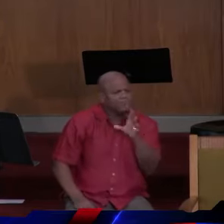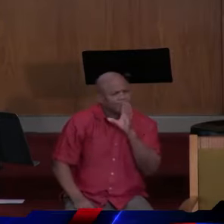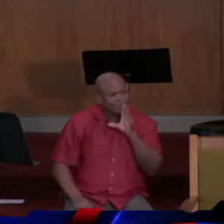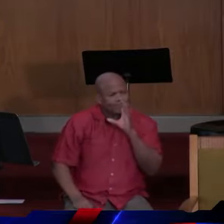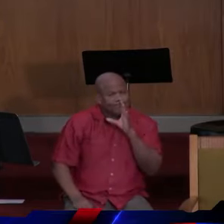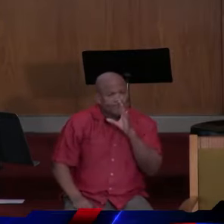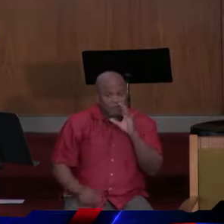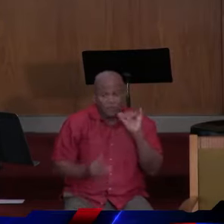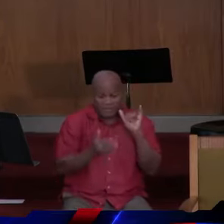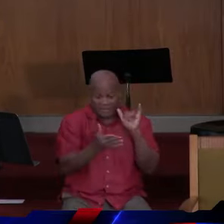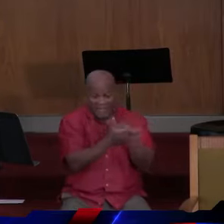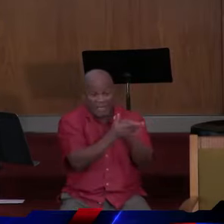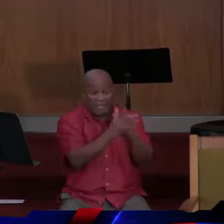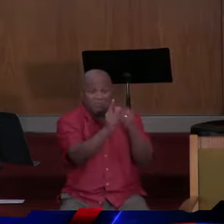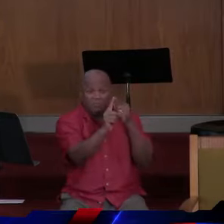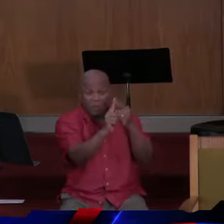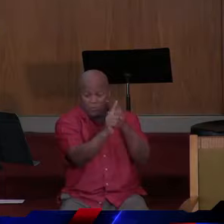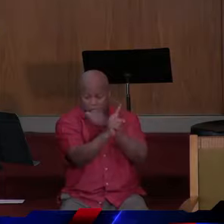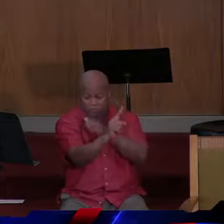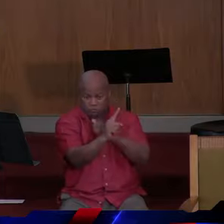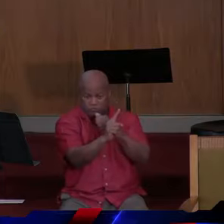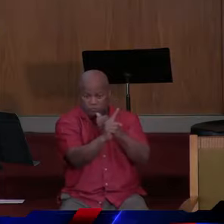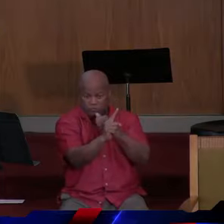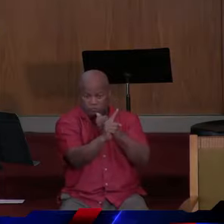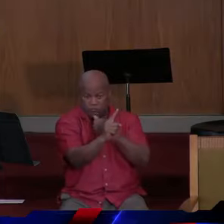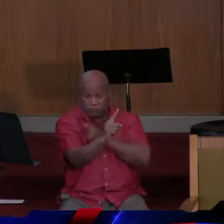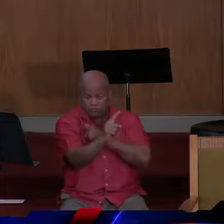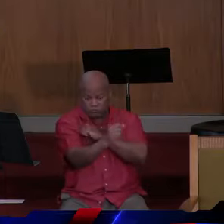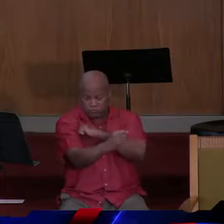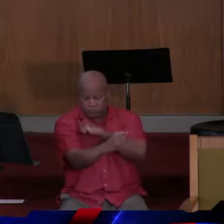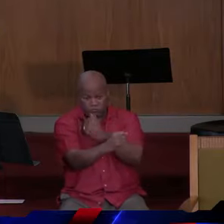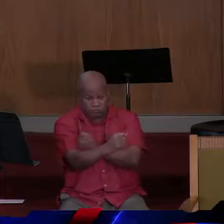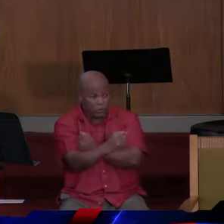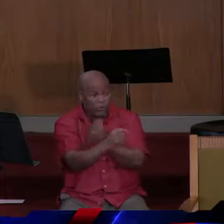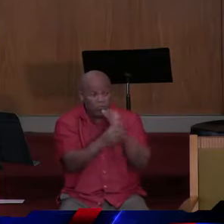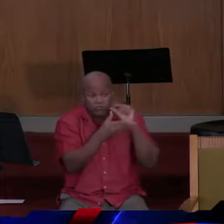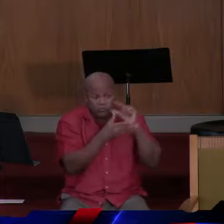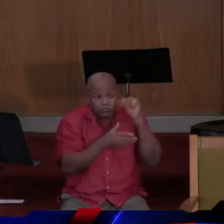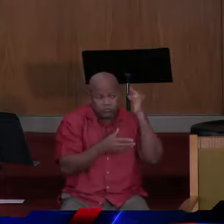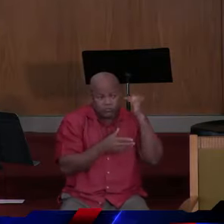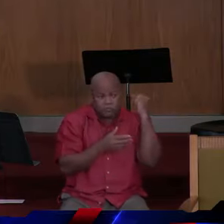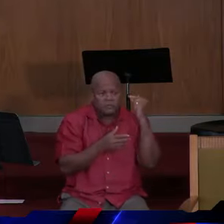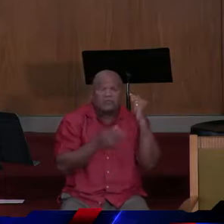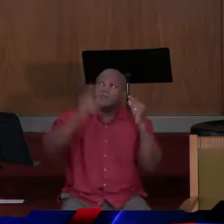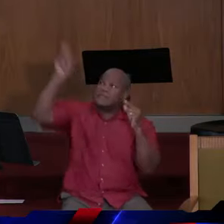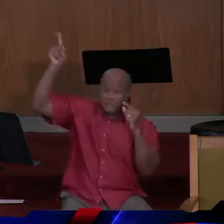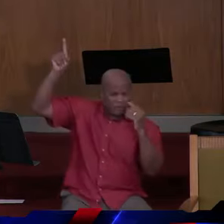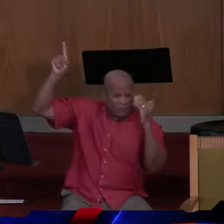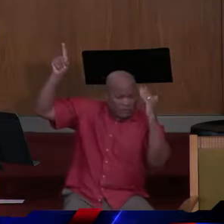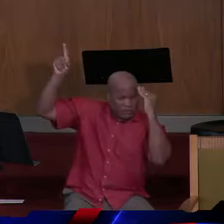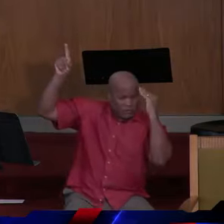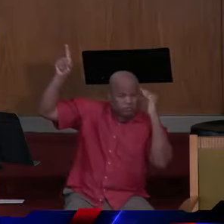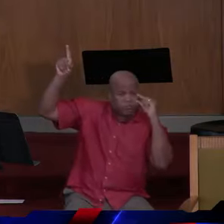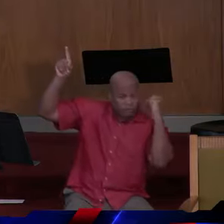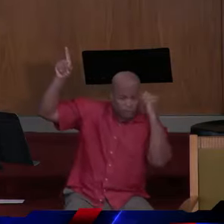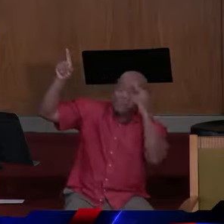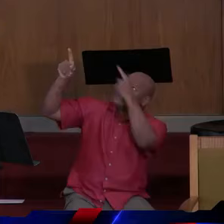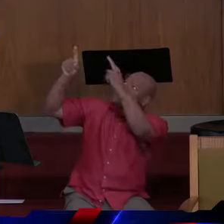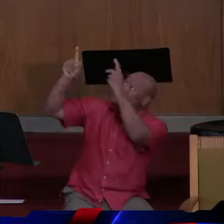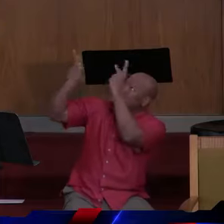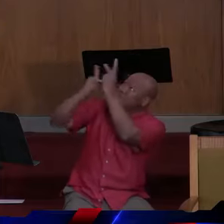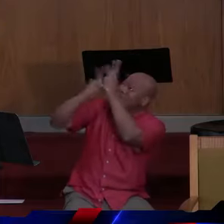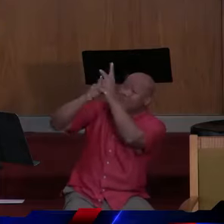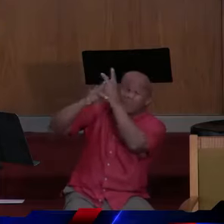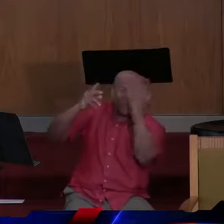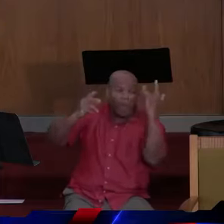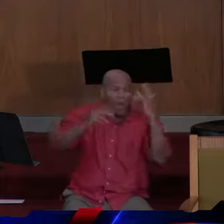the authorial intent of who wrote it. Watch this. Moses knew God was a keeping God. Why? Because when Pharaoh was killing